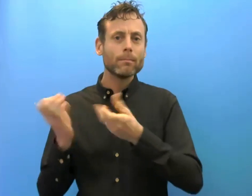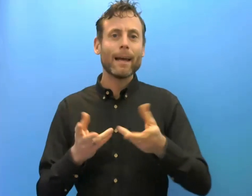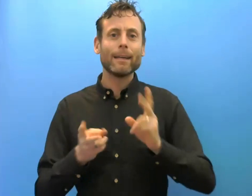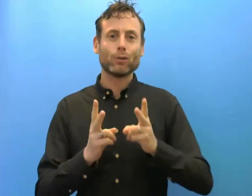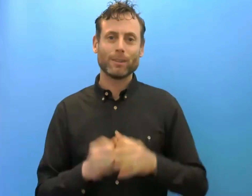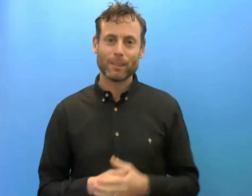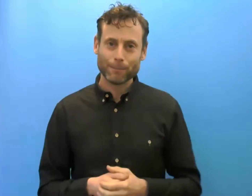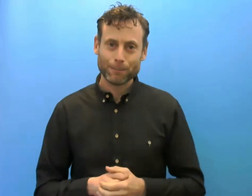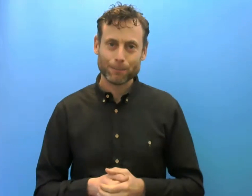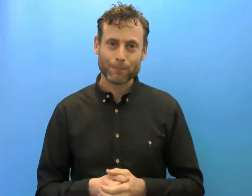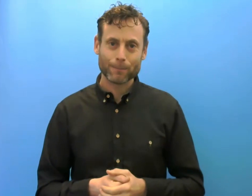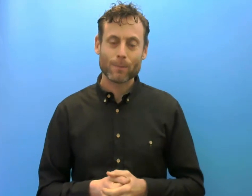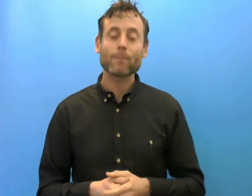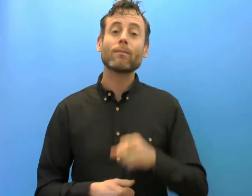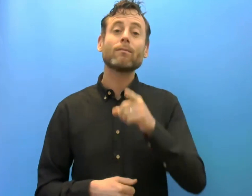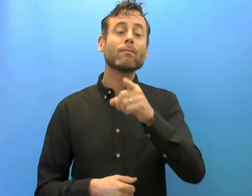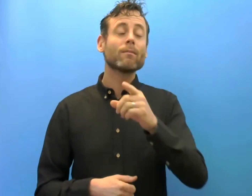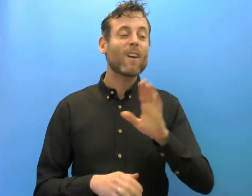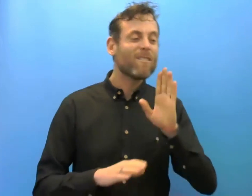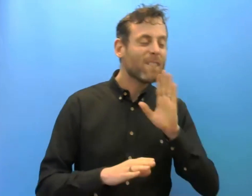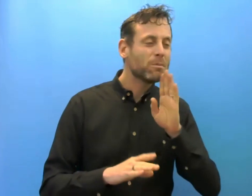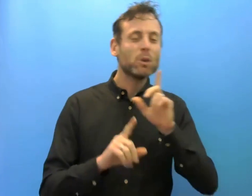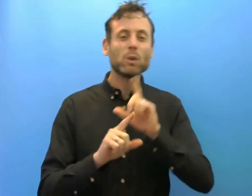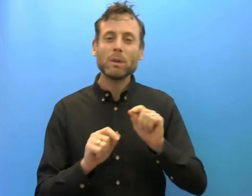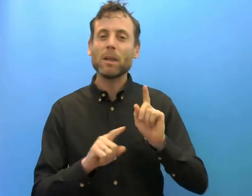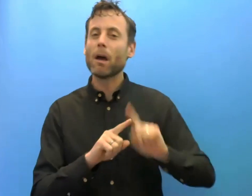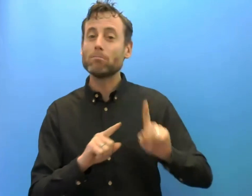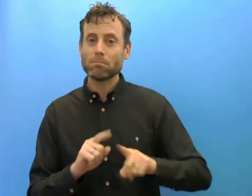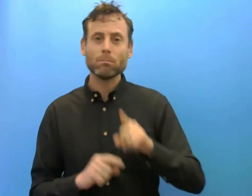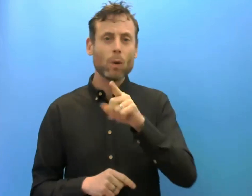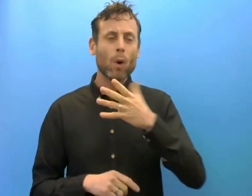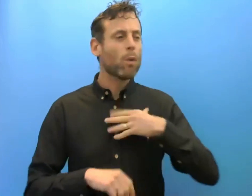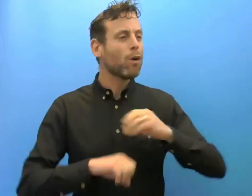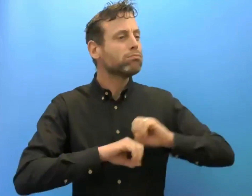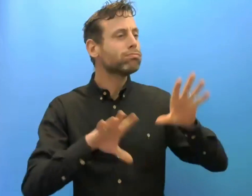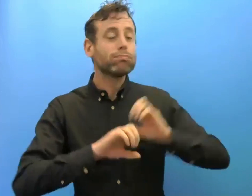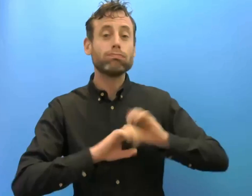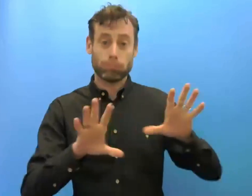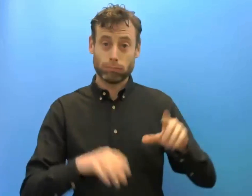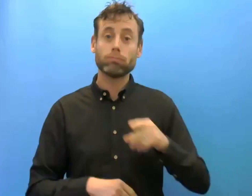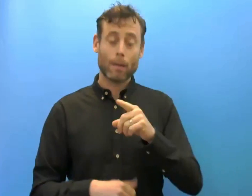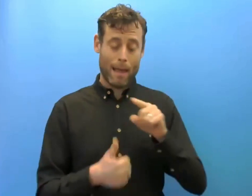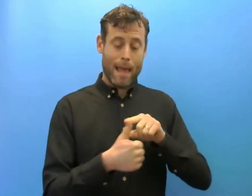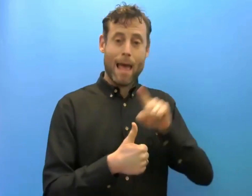If you use social media and want to share your festival experiences, please use @Southbank